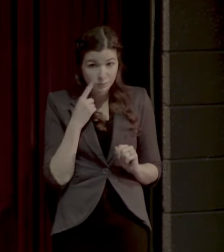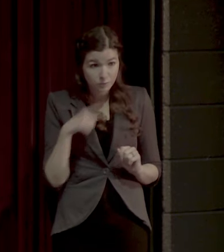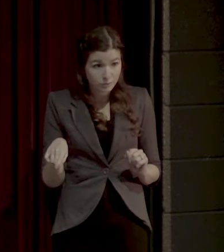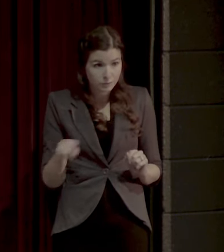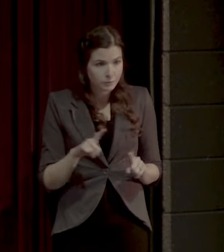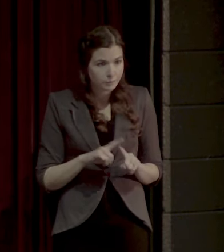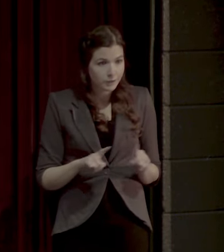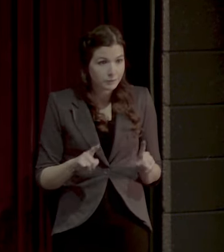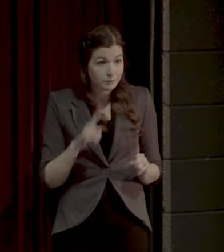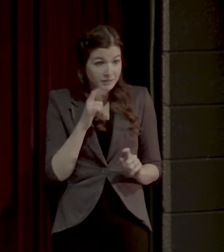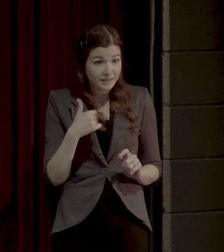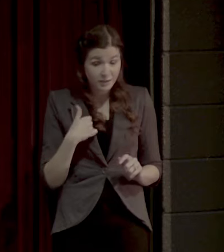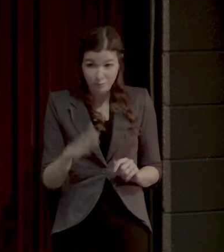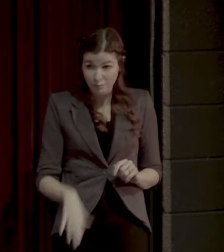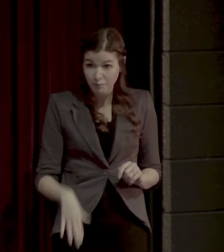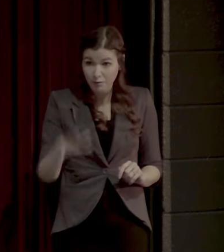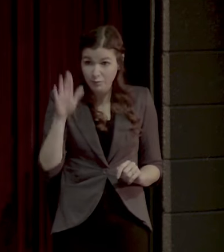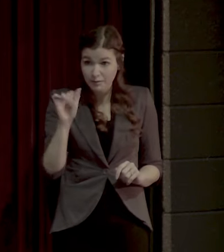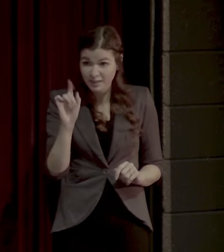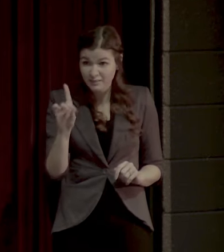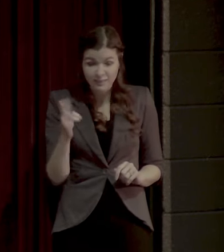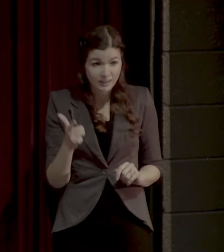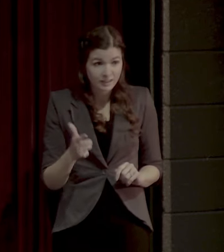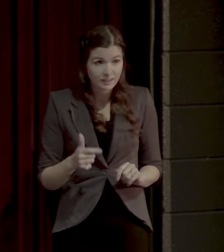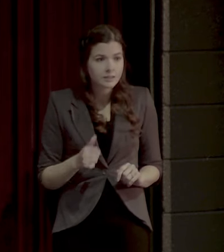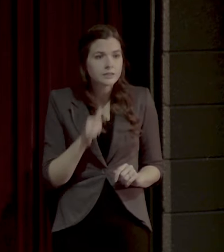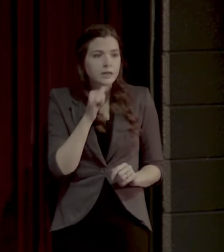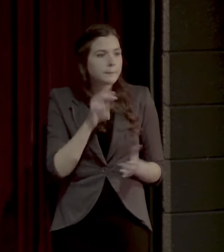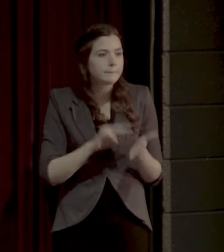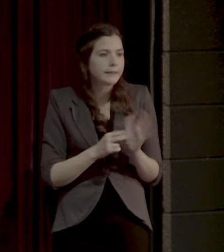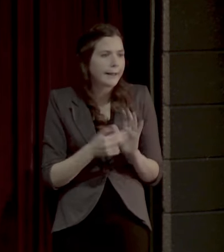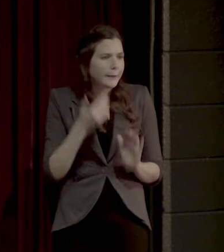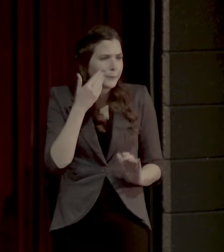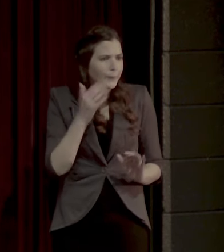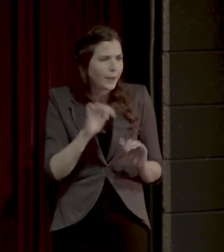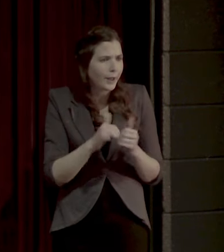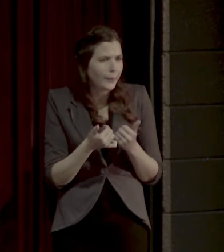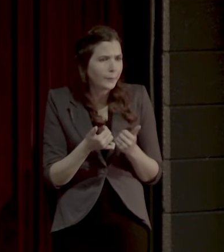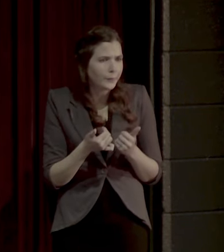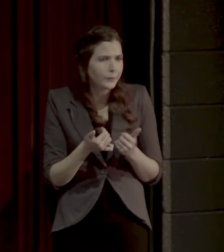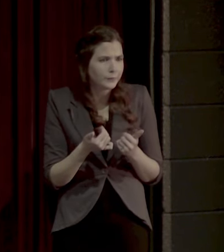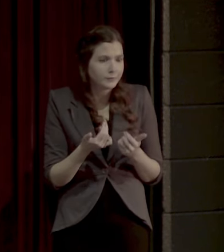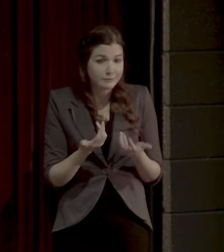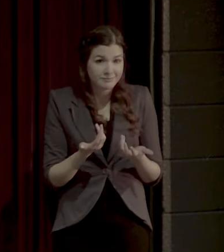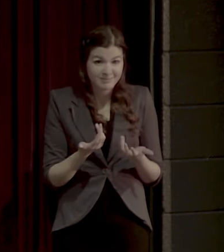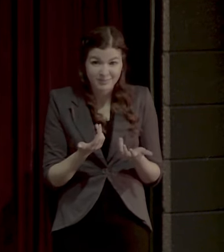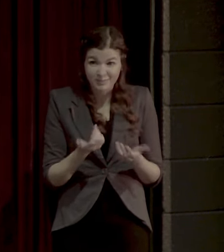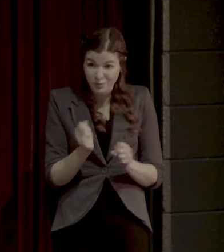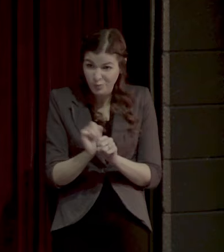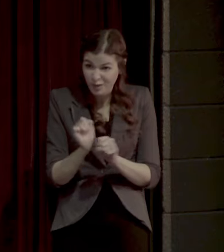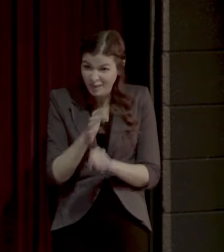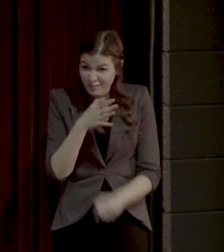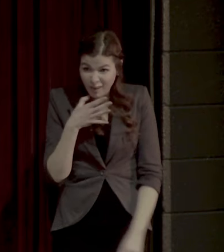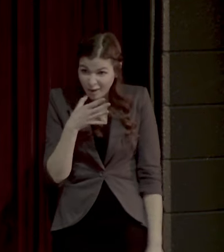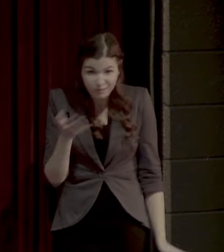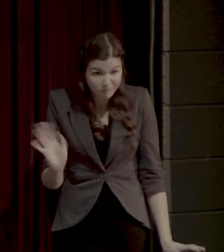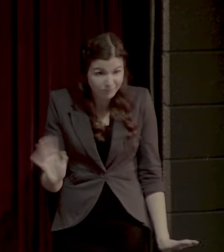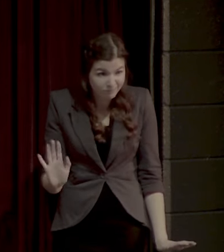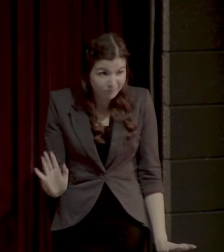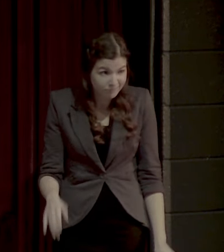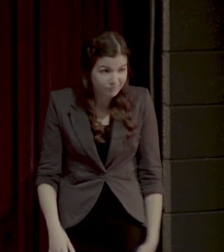you, but just because I grew up in Devil's Lake, it didn't mean I knew how to make myself useful on a farm.